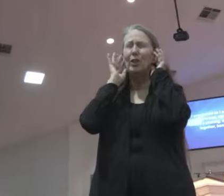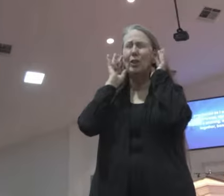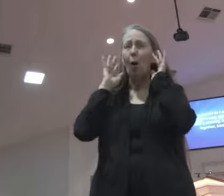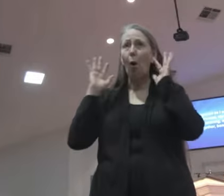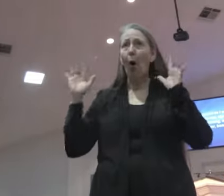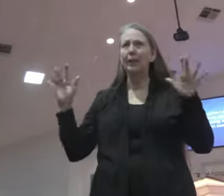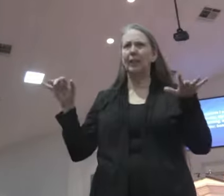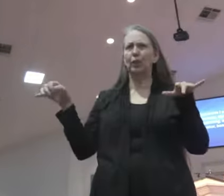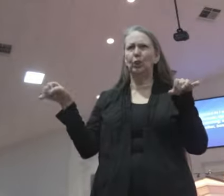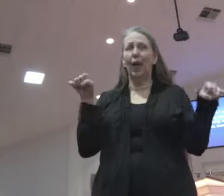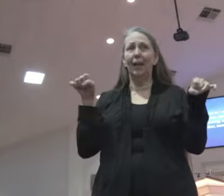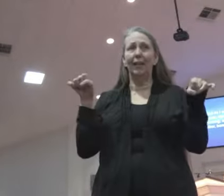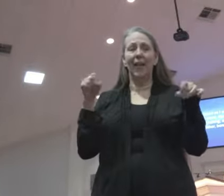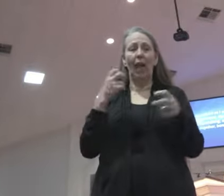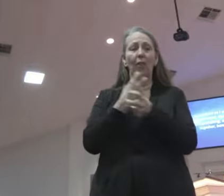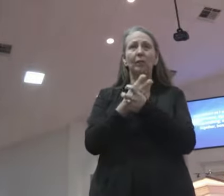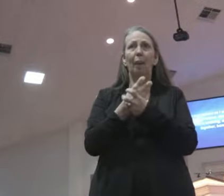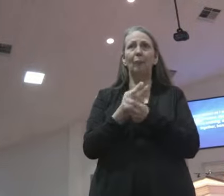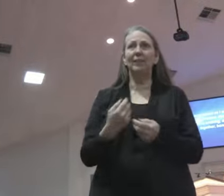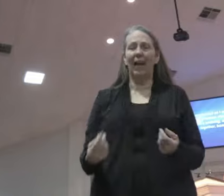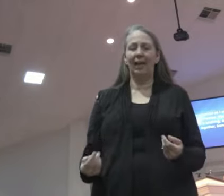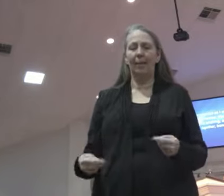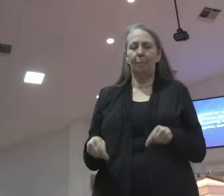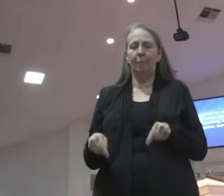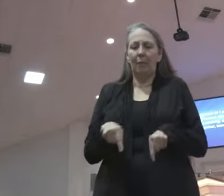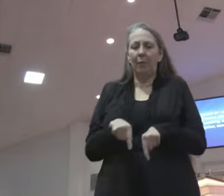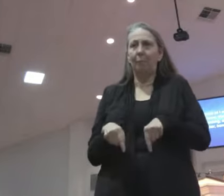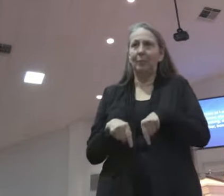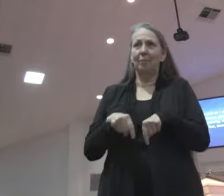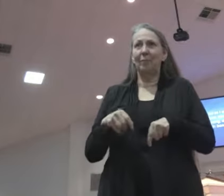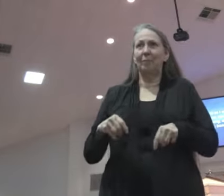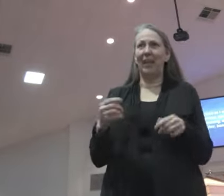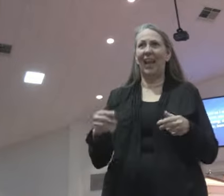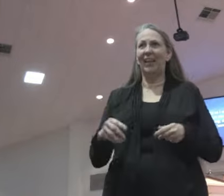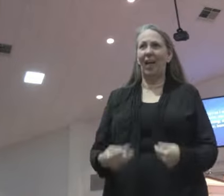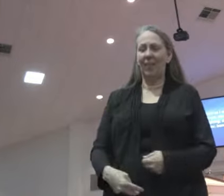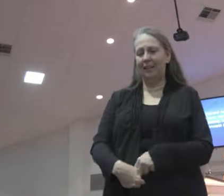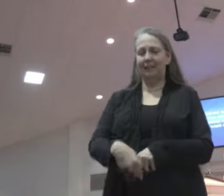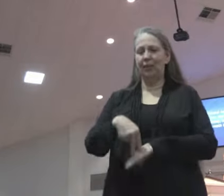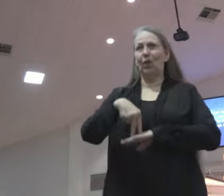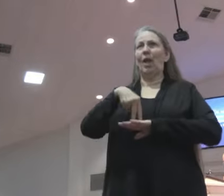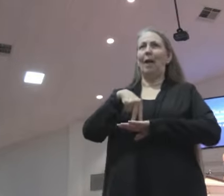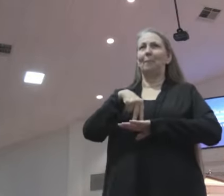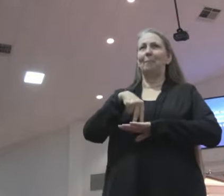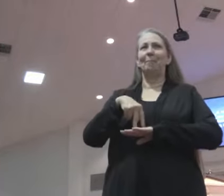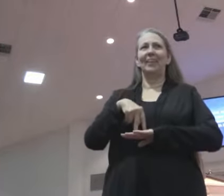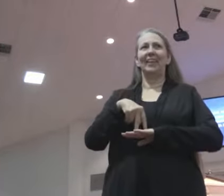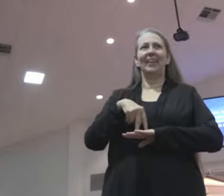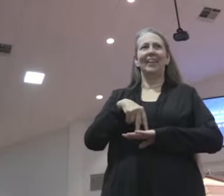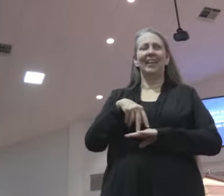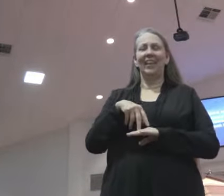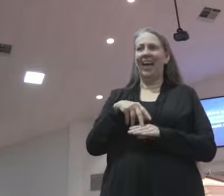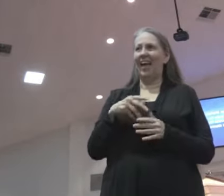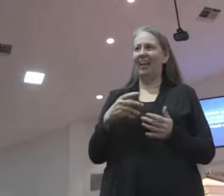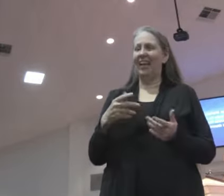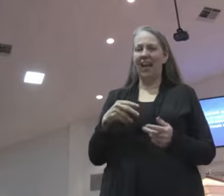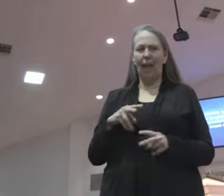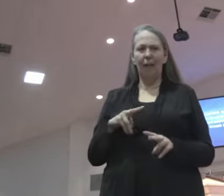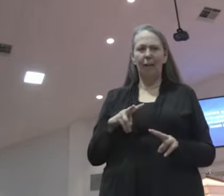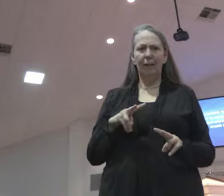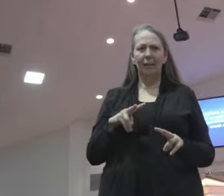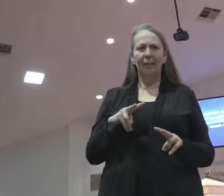shaking, and the bones came together, bone to his bone. And when I beheld, lo,